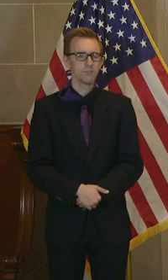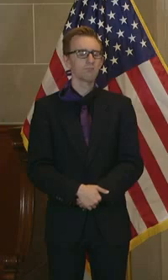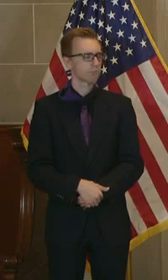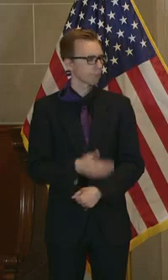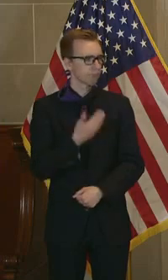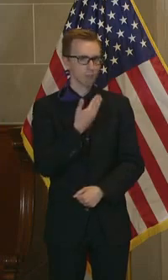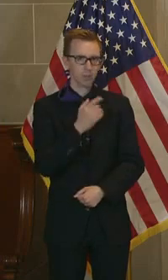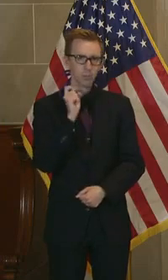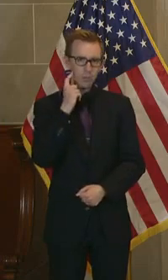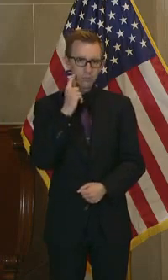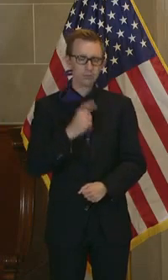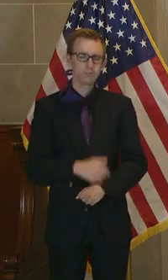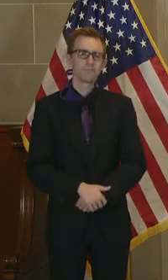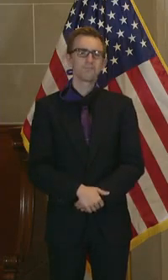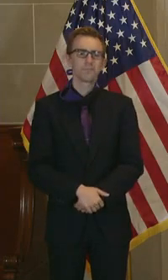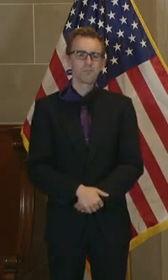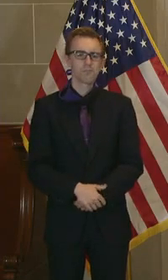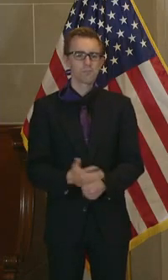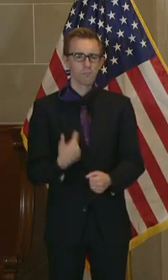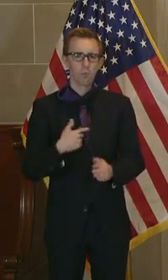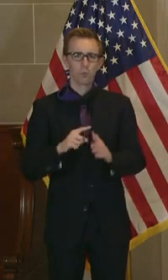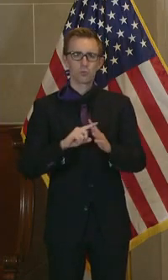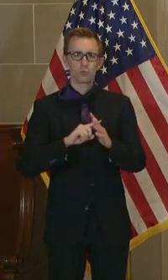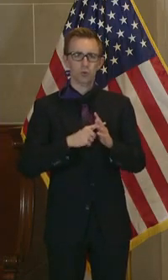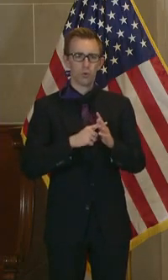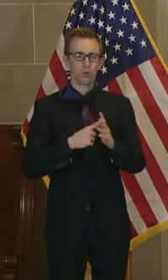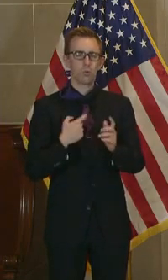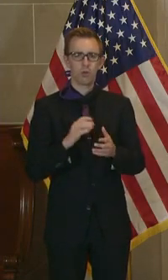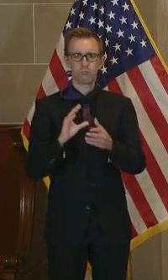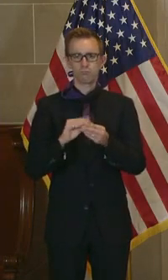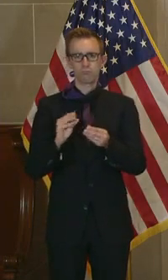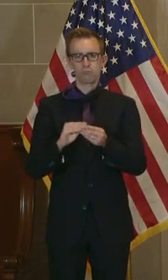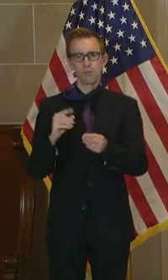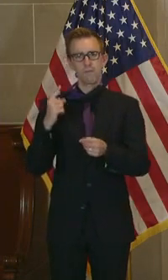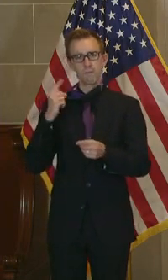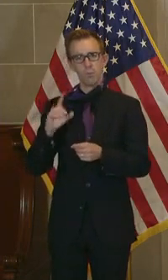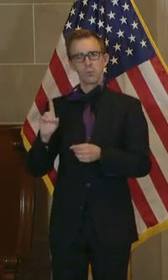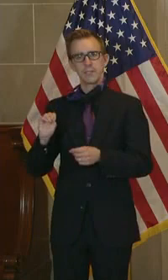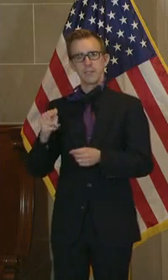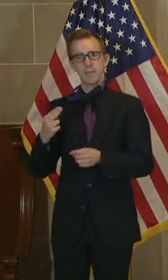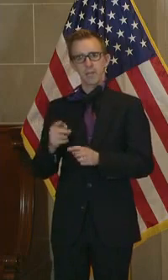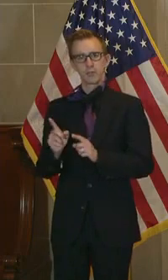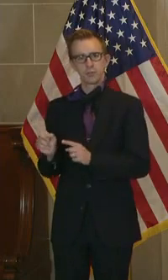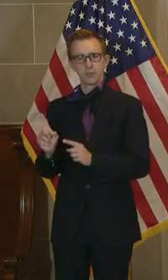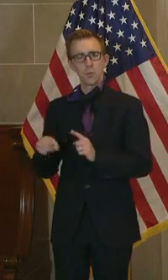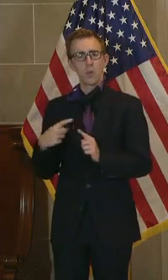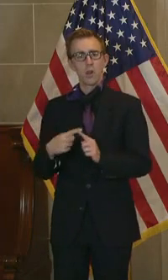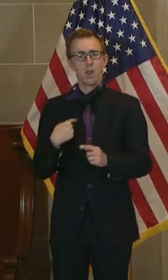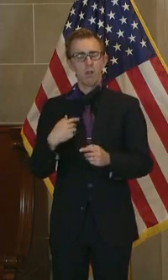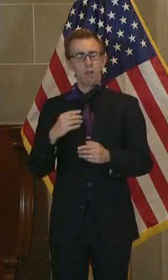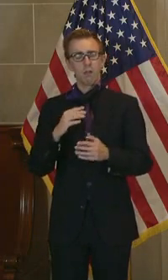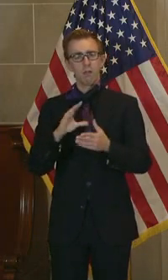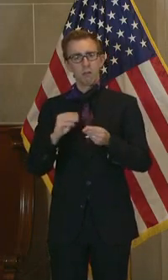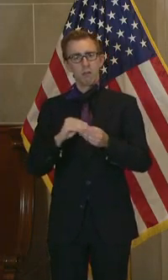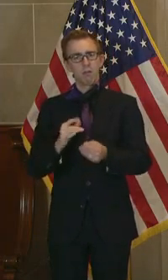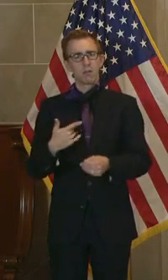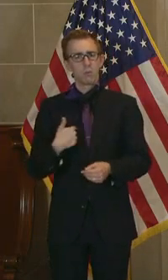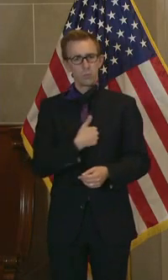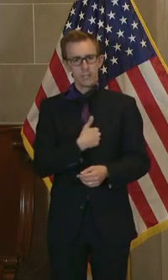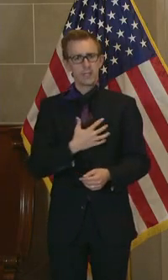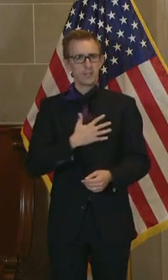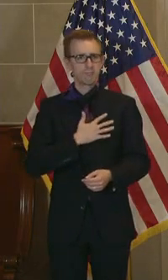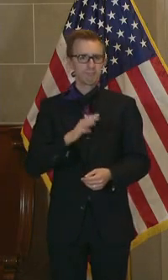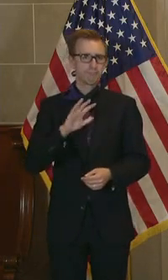Thank you, Governor. I'd like to start by speaking on behalf of the Department of Mental Health when I say that our hearts go out to the families